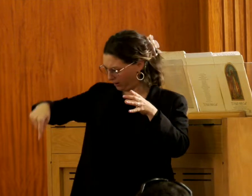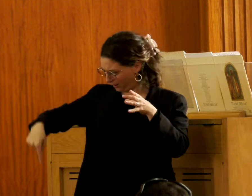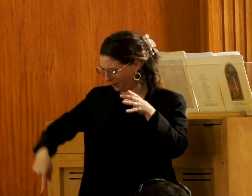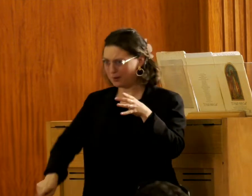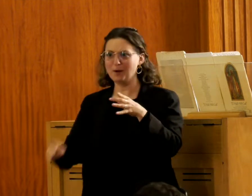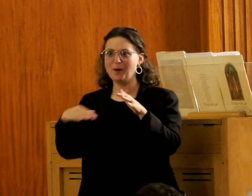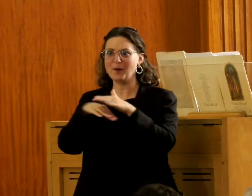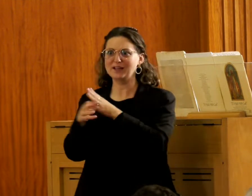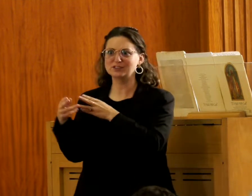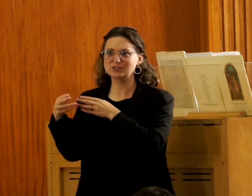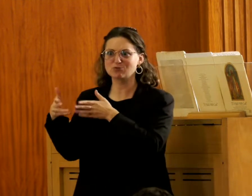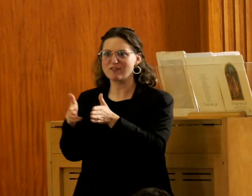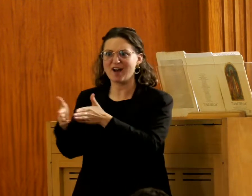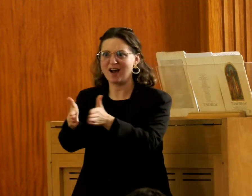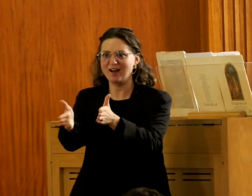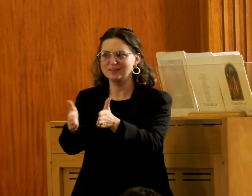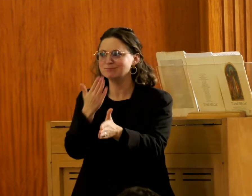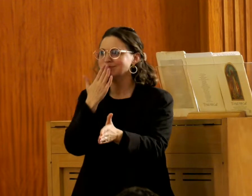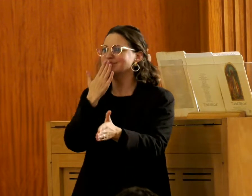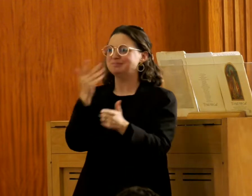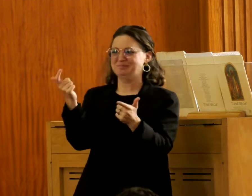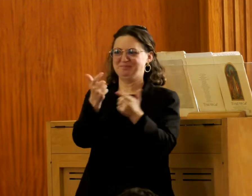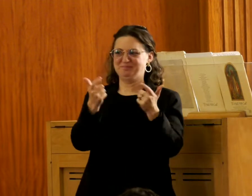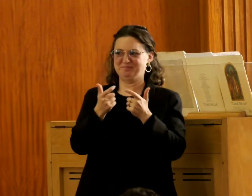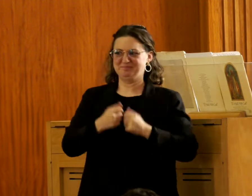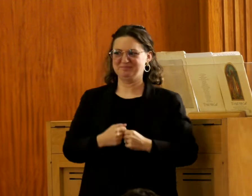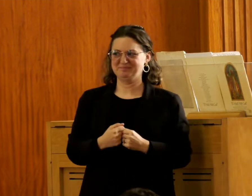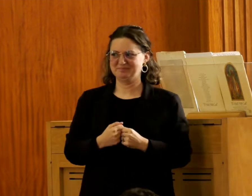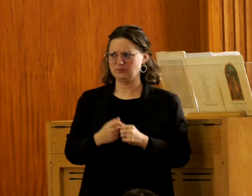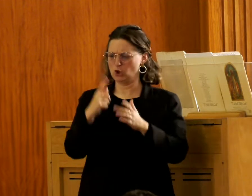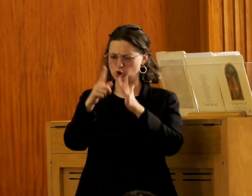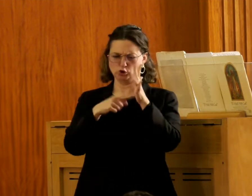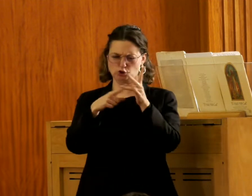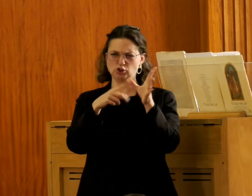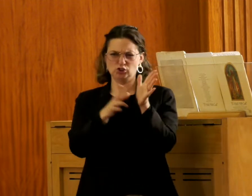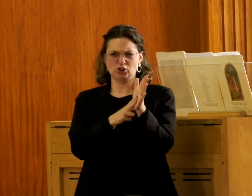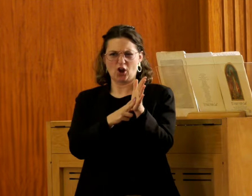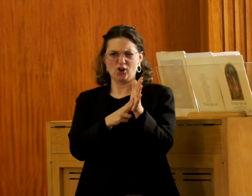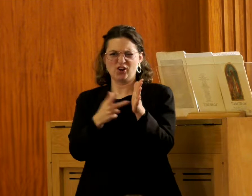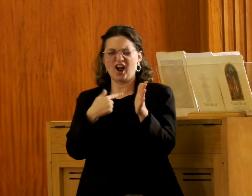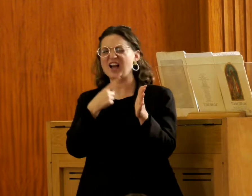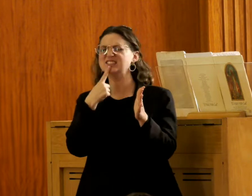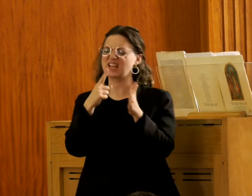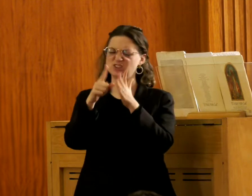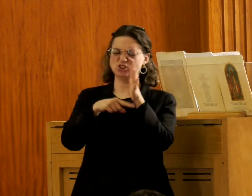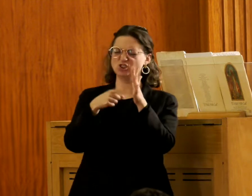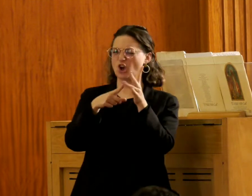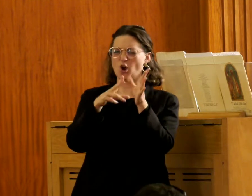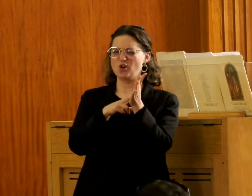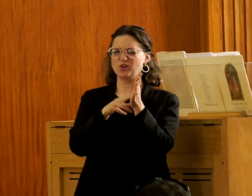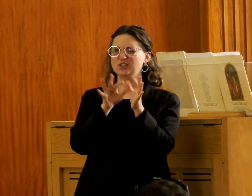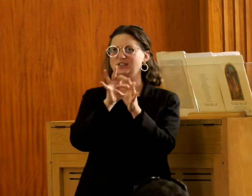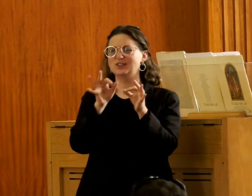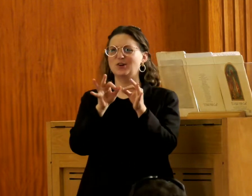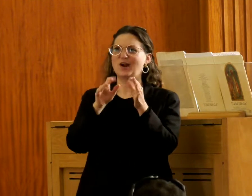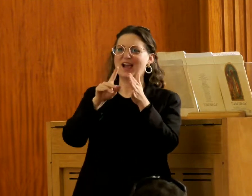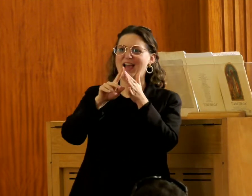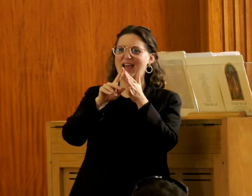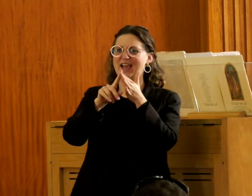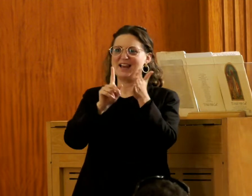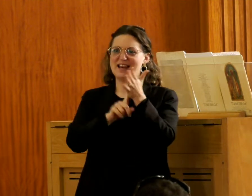River. Elaine and Joan, I think I called her Joan, I didn't really know Elaine, but probably